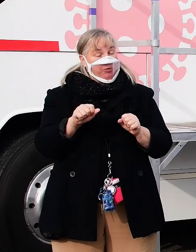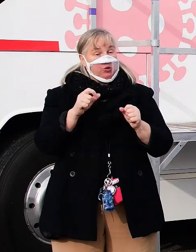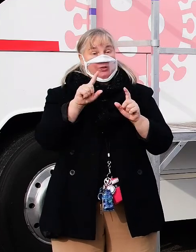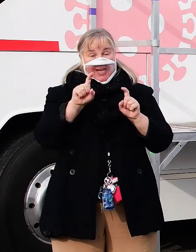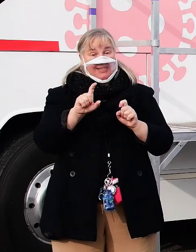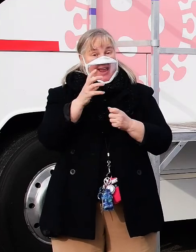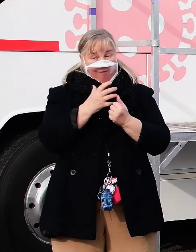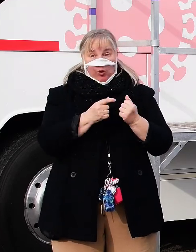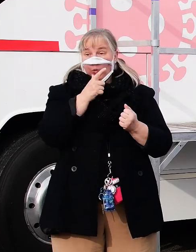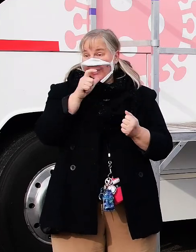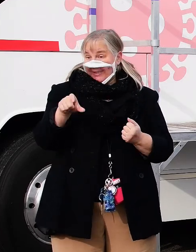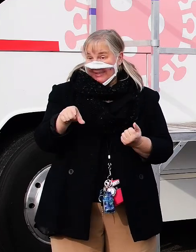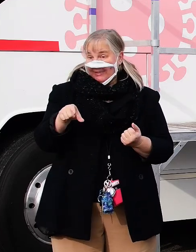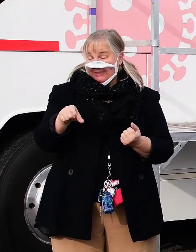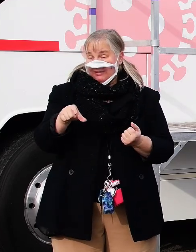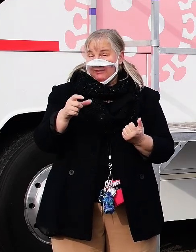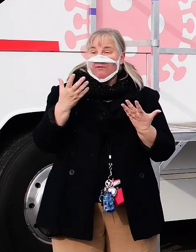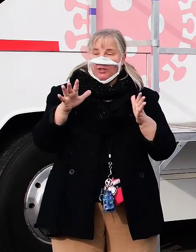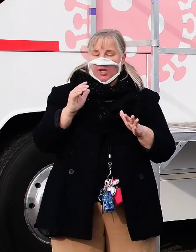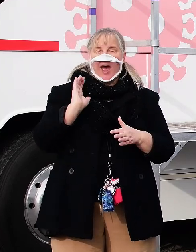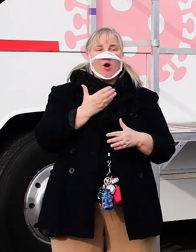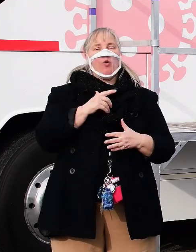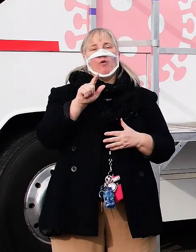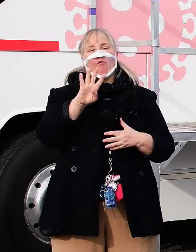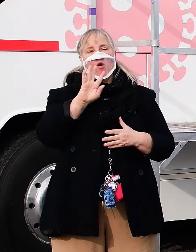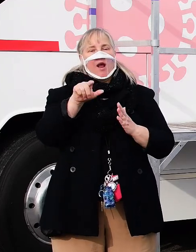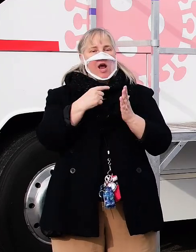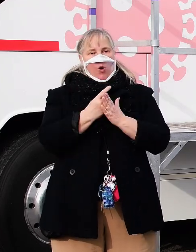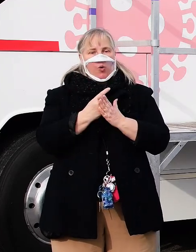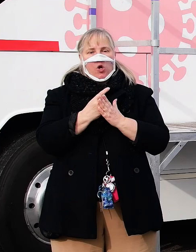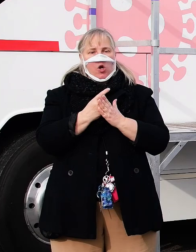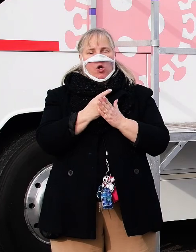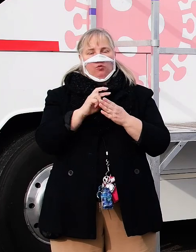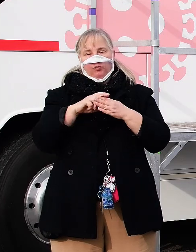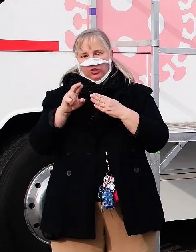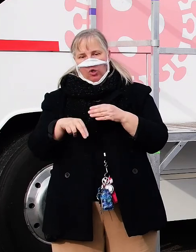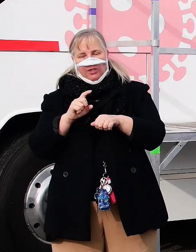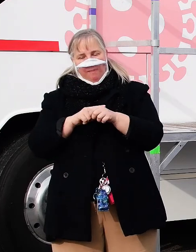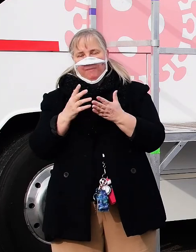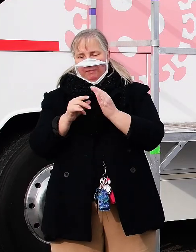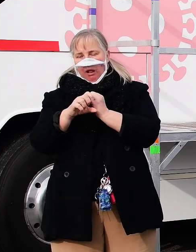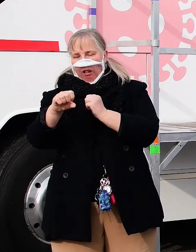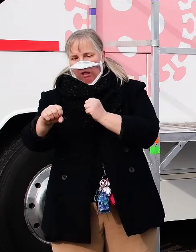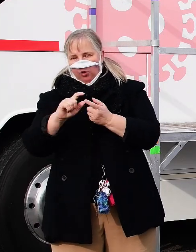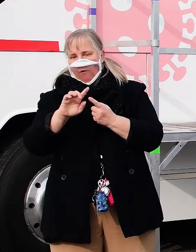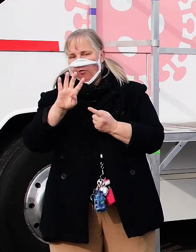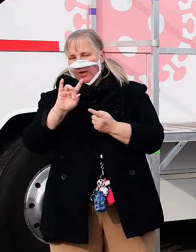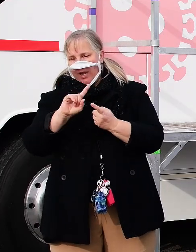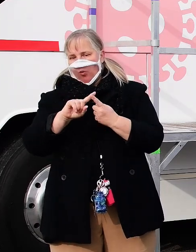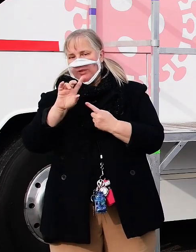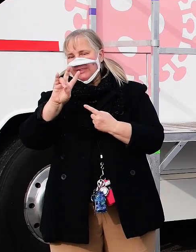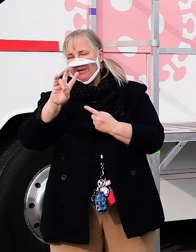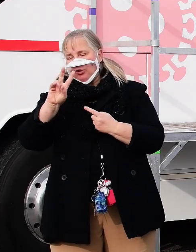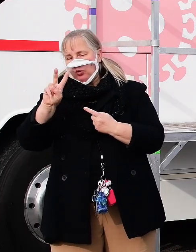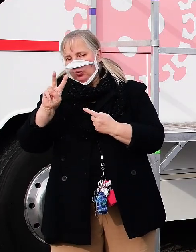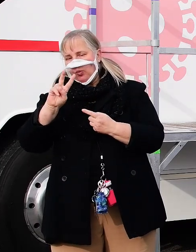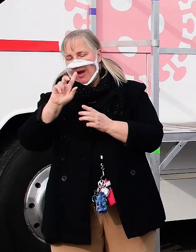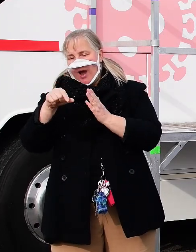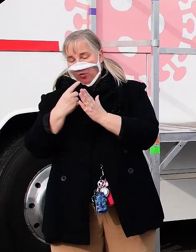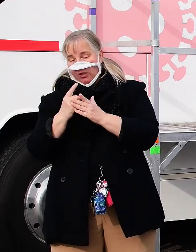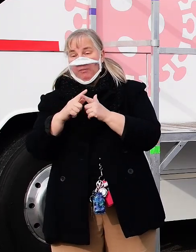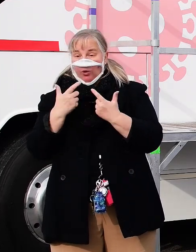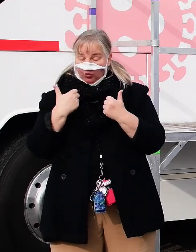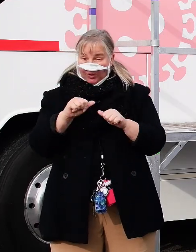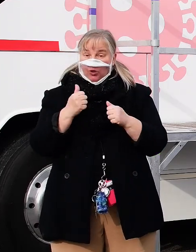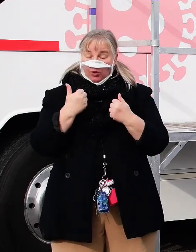to be tested. You know, our 24-hour turnaround time maybe has gone to 48 or 72 hours, but we still try to hit the mark.